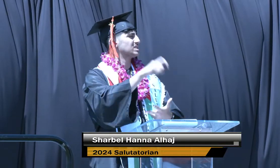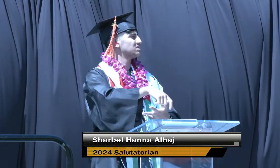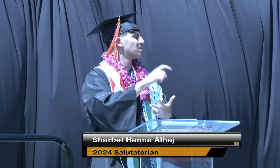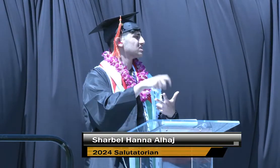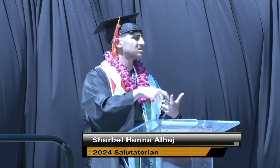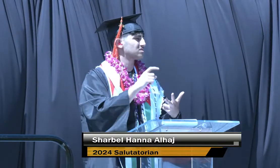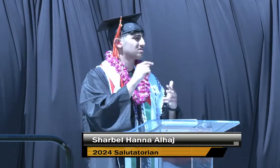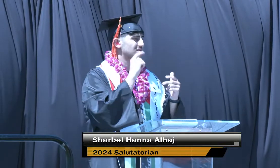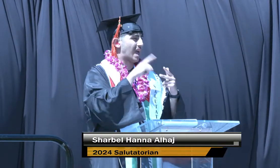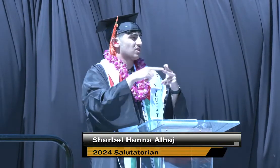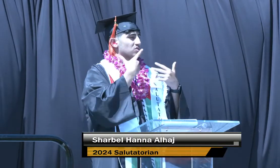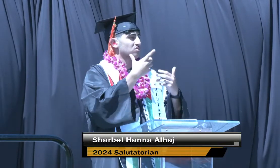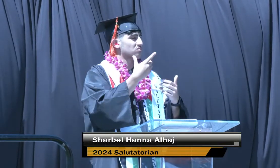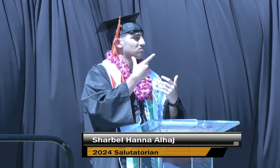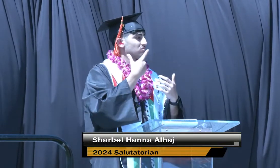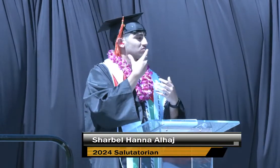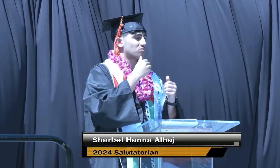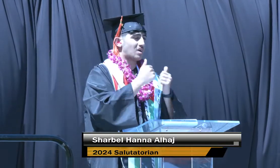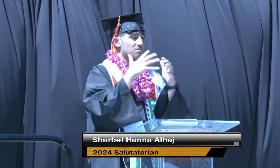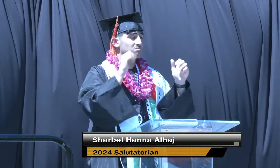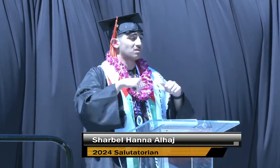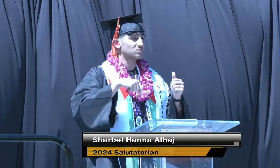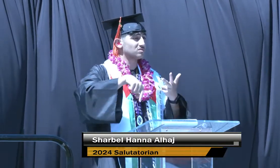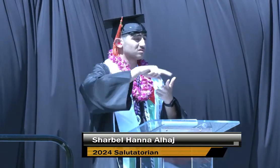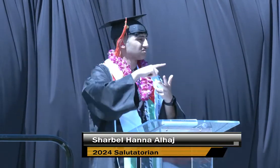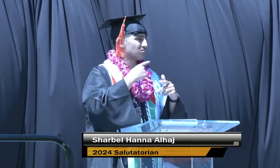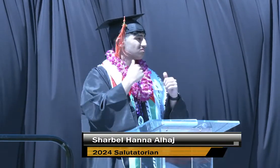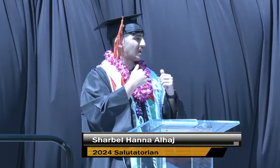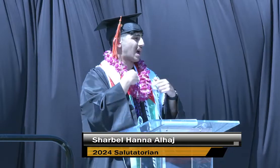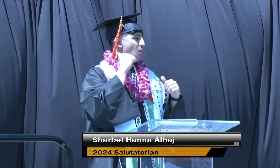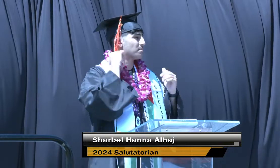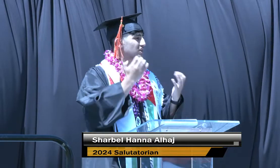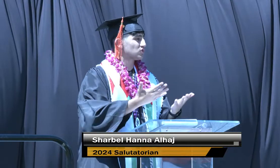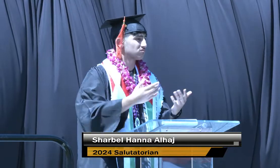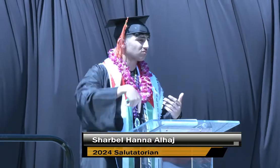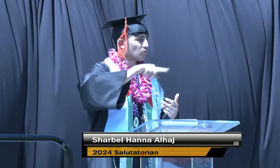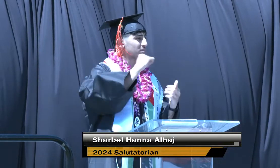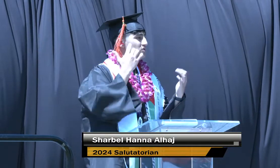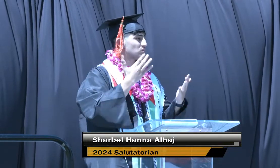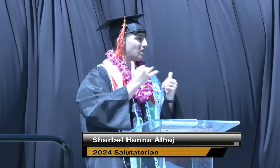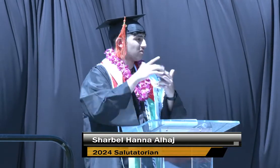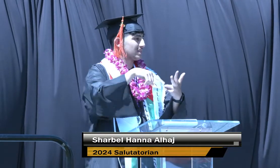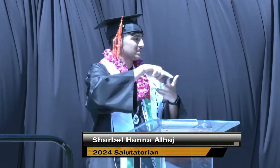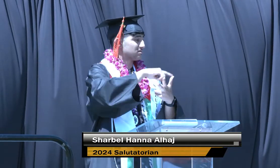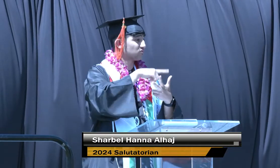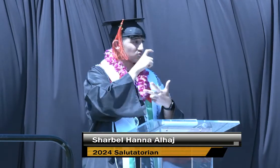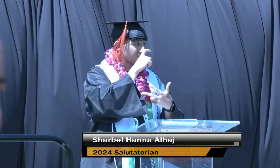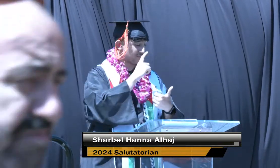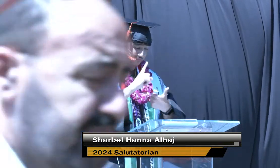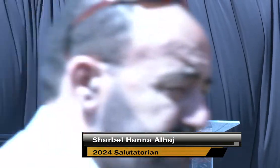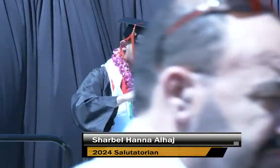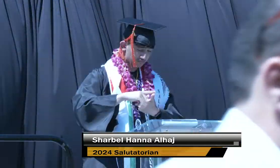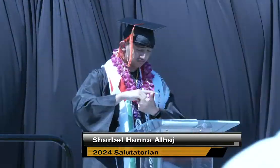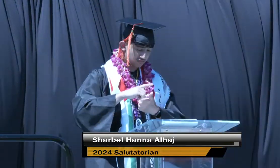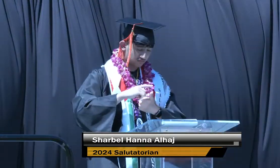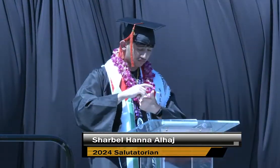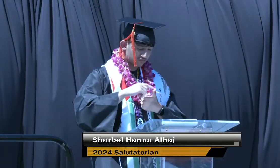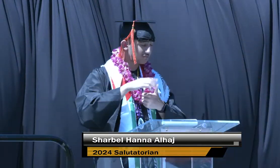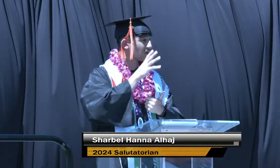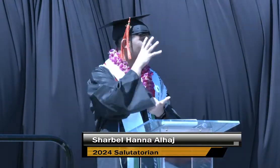You know, when I think of different things, I say we have to do as much as we can. And there are so many